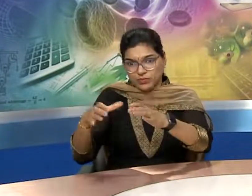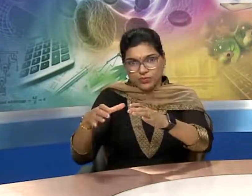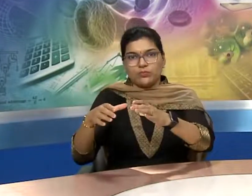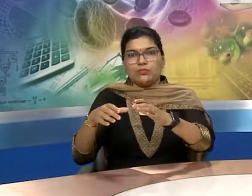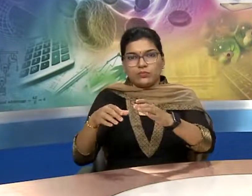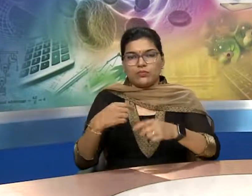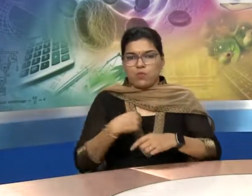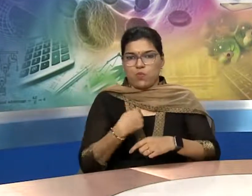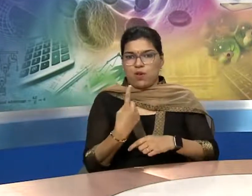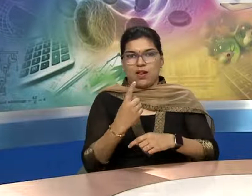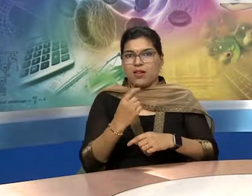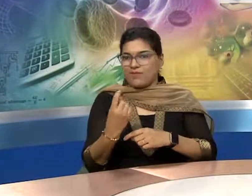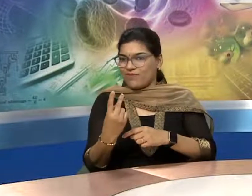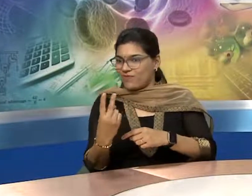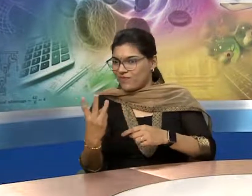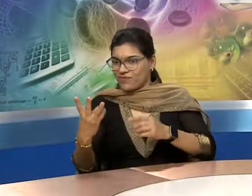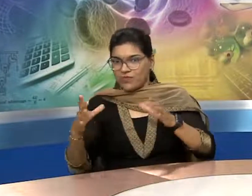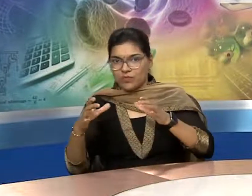This word is socialize.